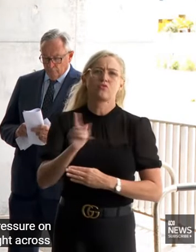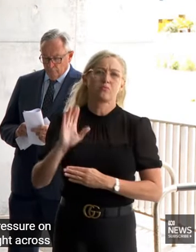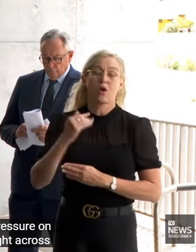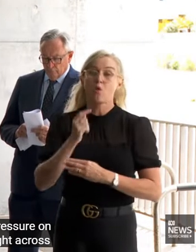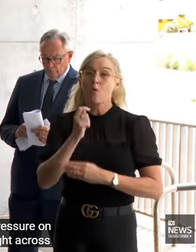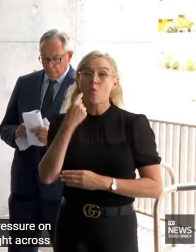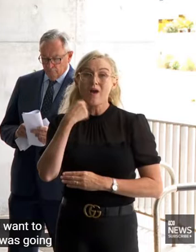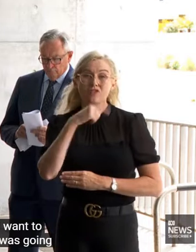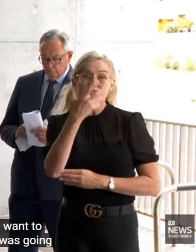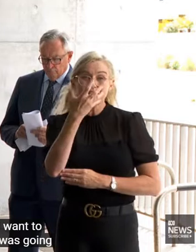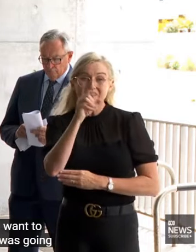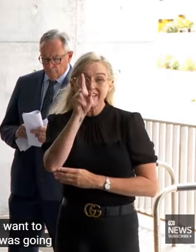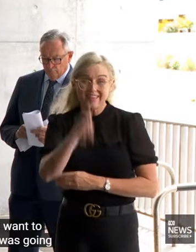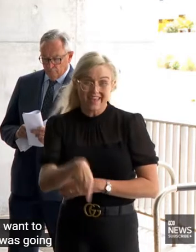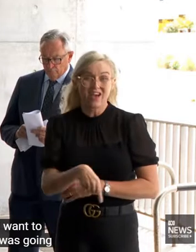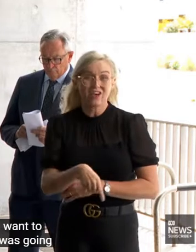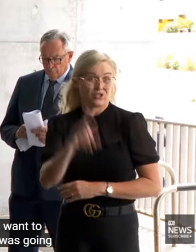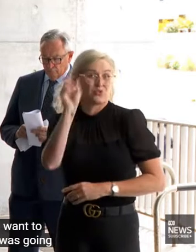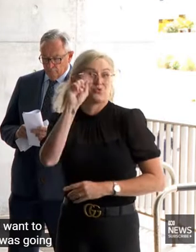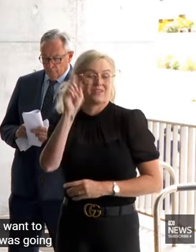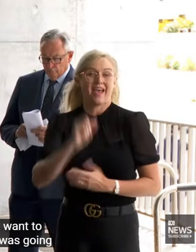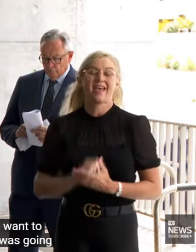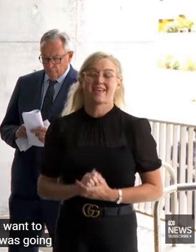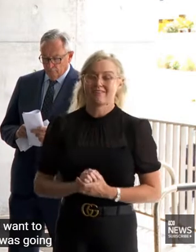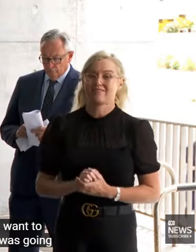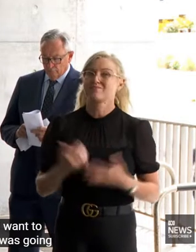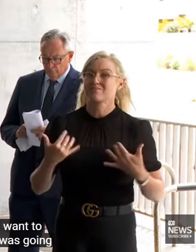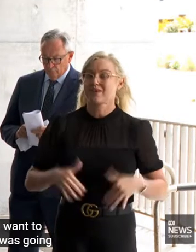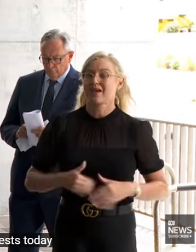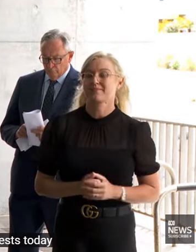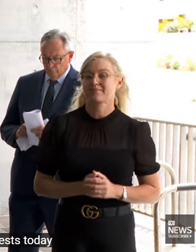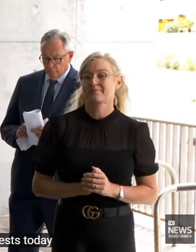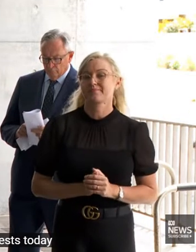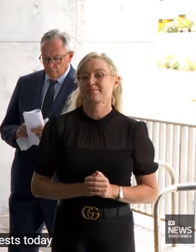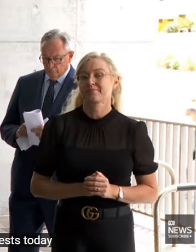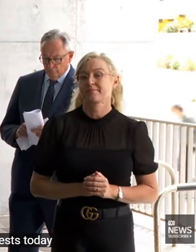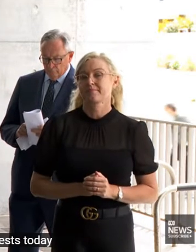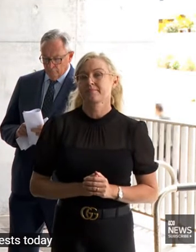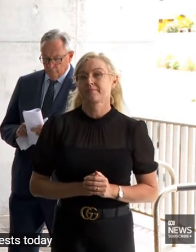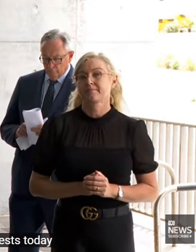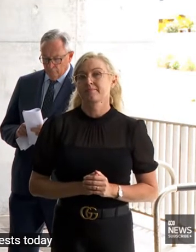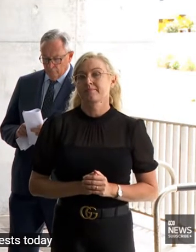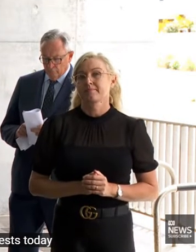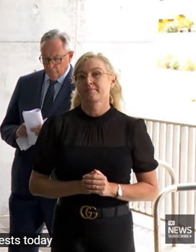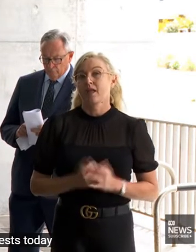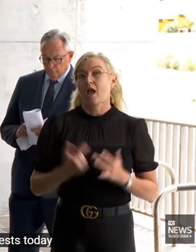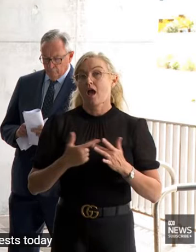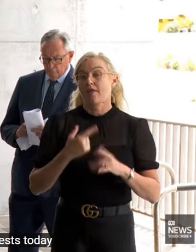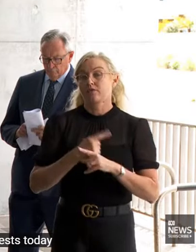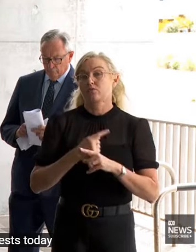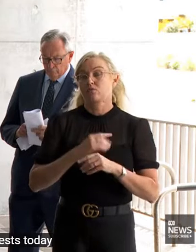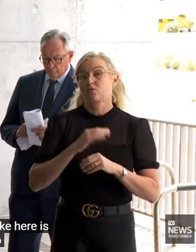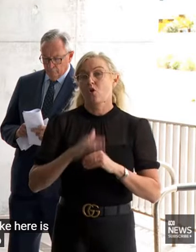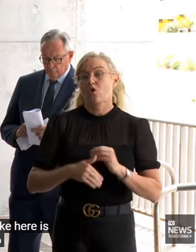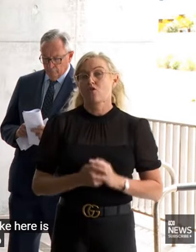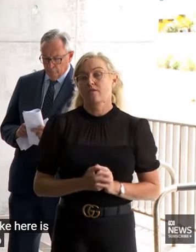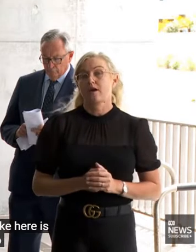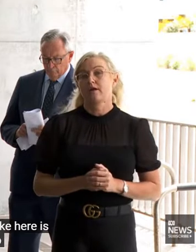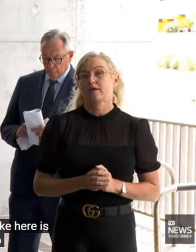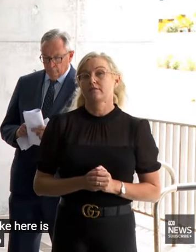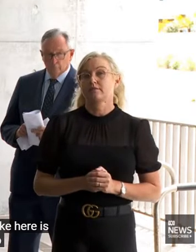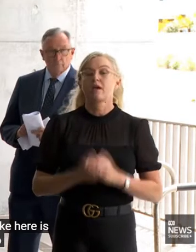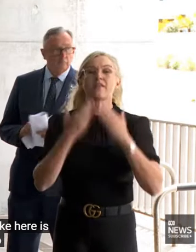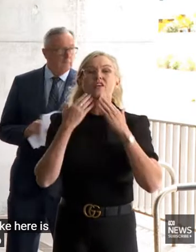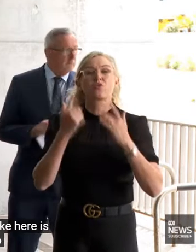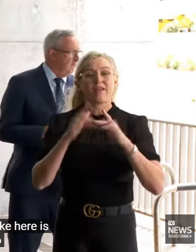to 150,000 tests a day. The other point I'd make here is in relation to, and thank the other